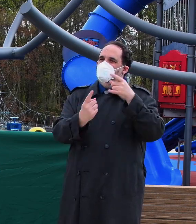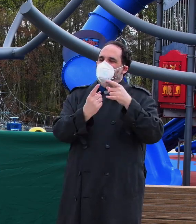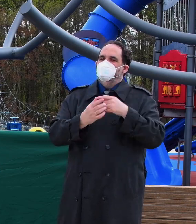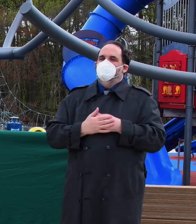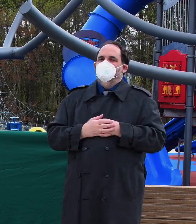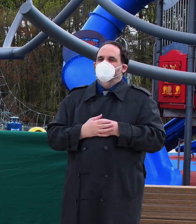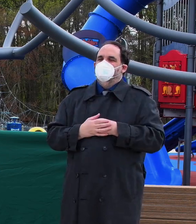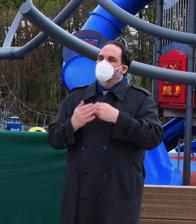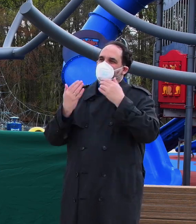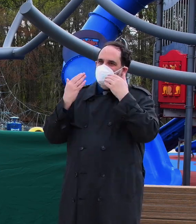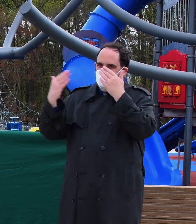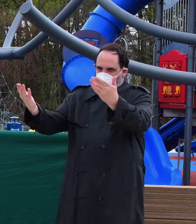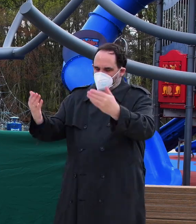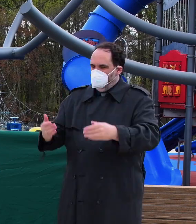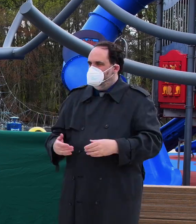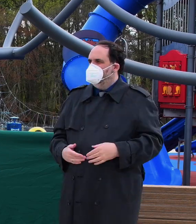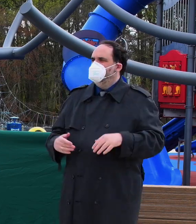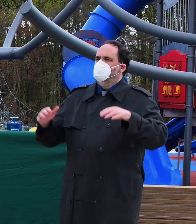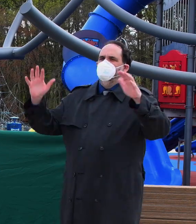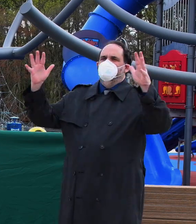direction. Thank you.